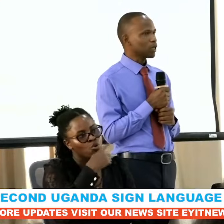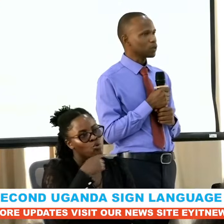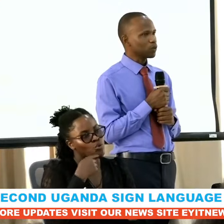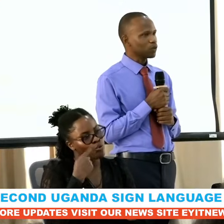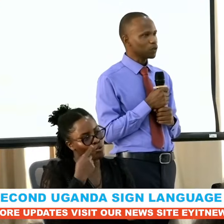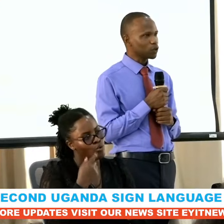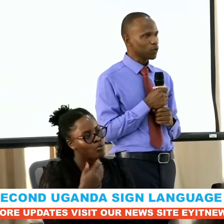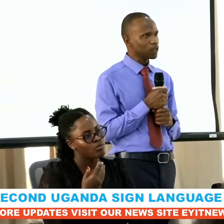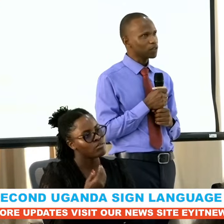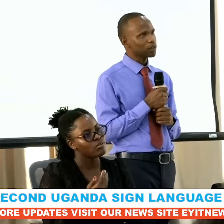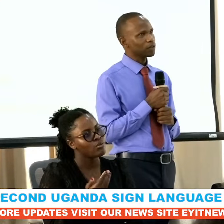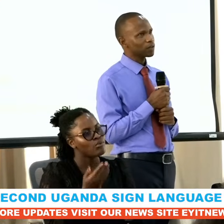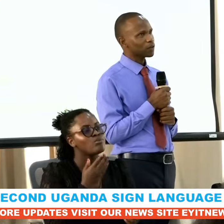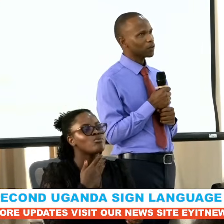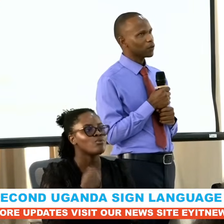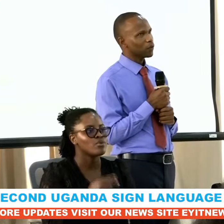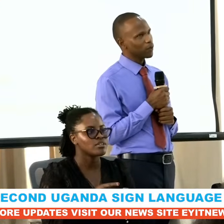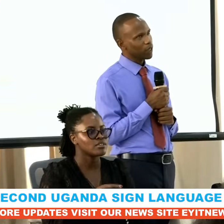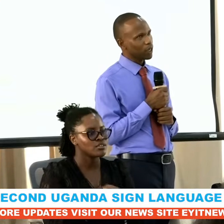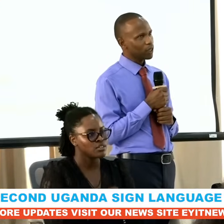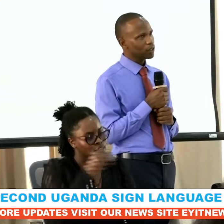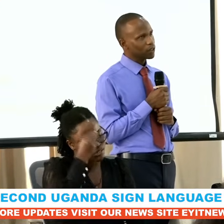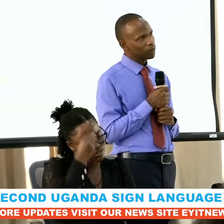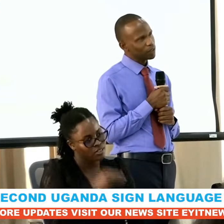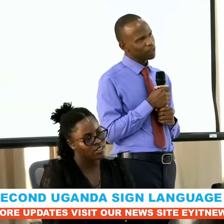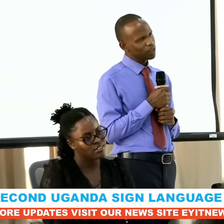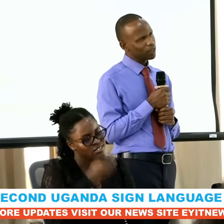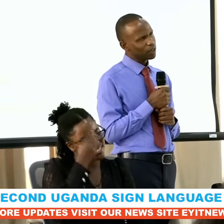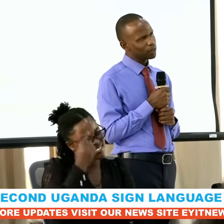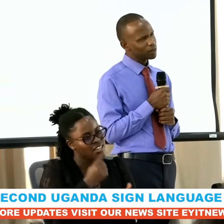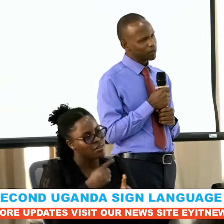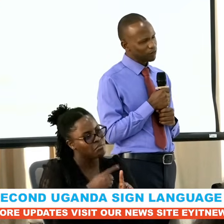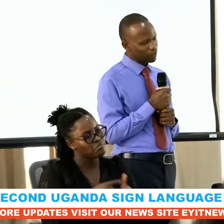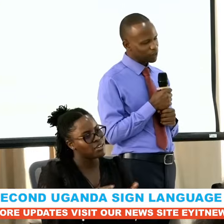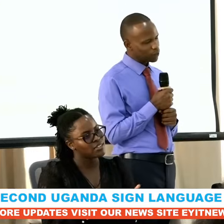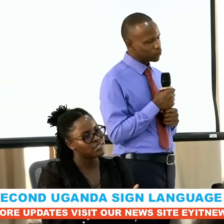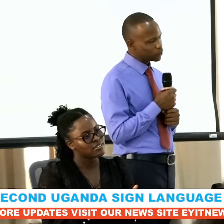But out of those ones, we had something like